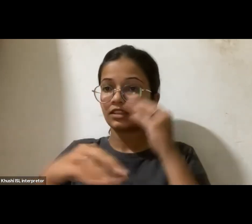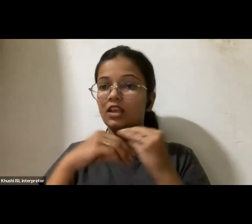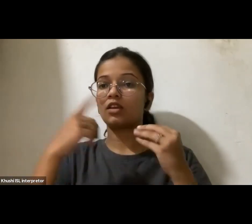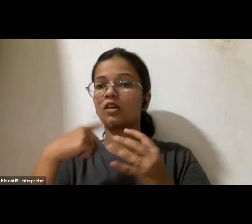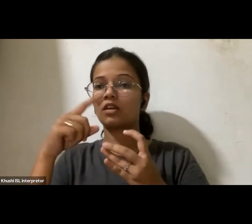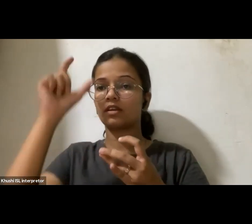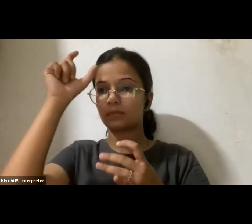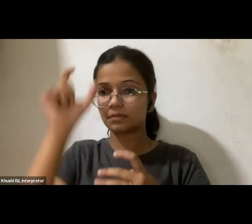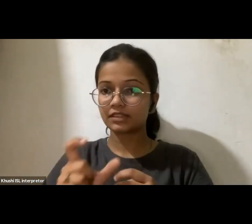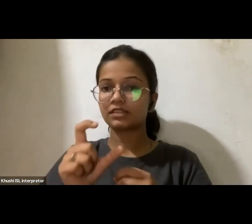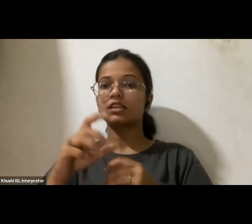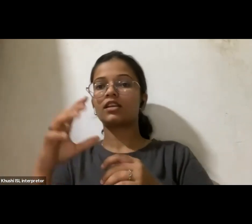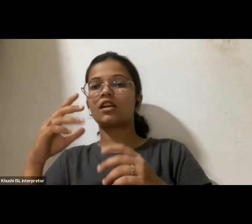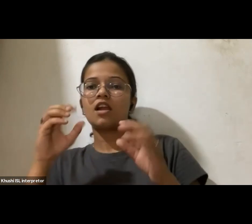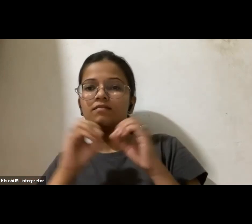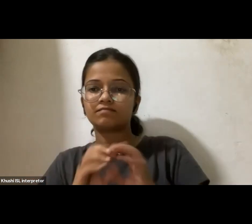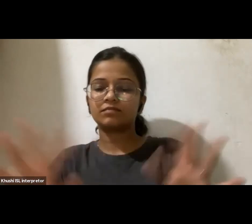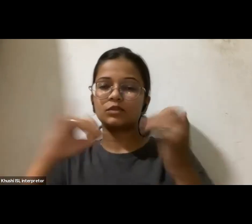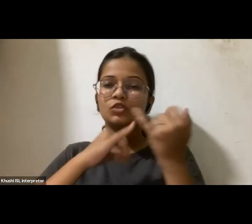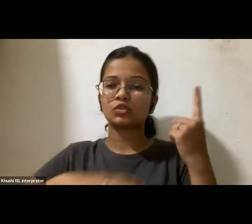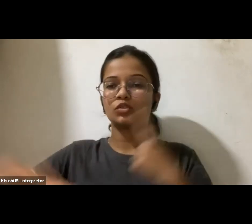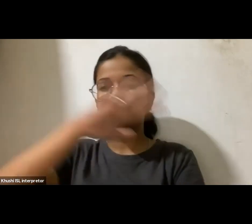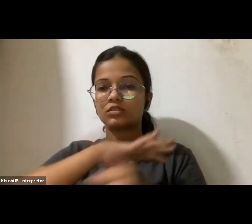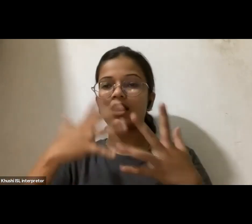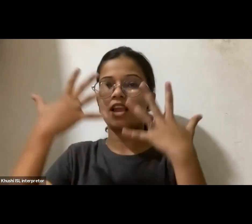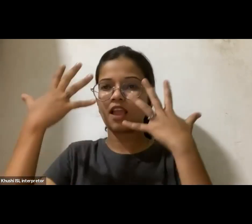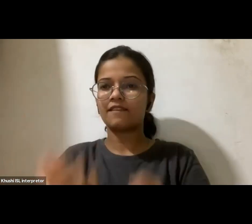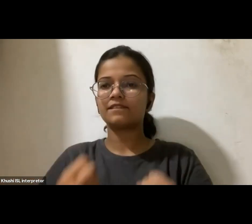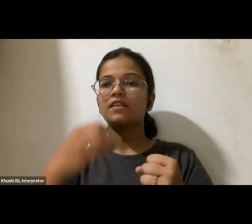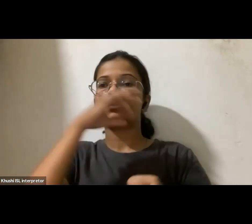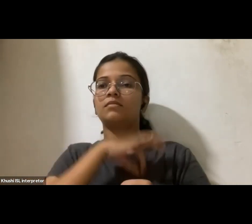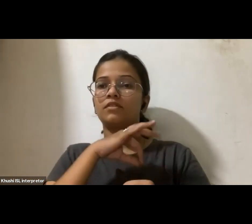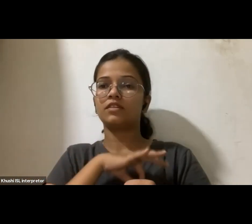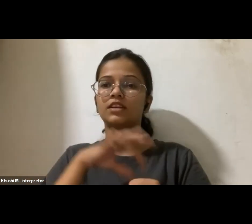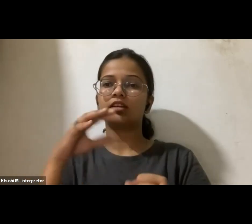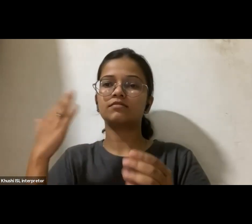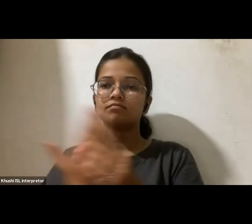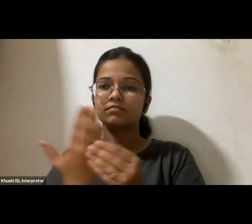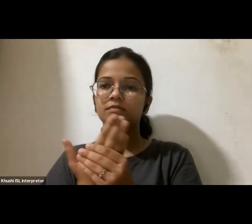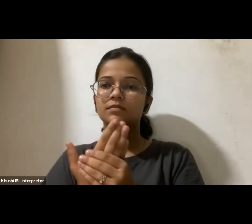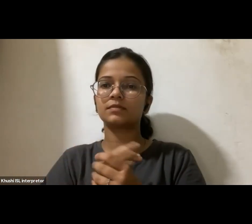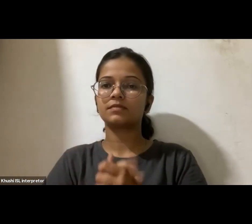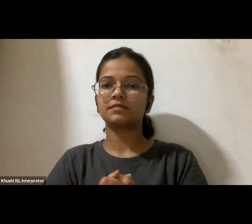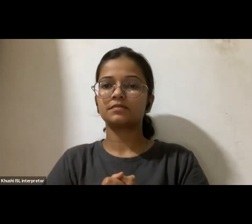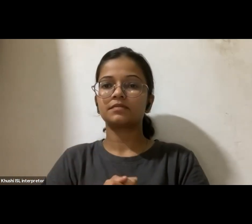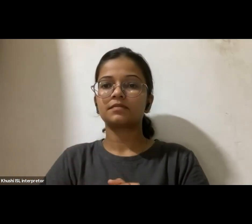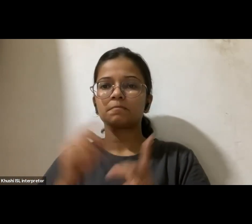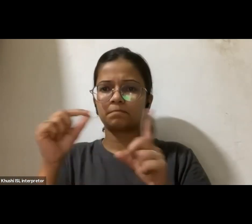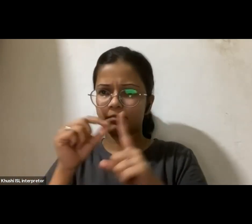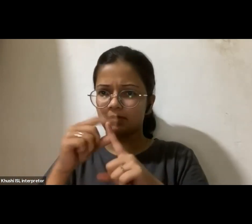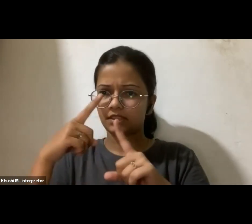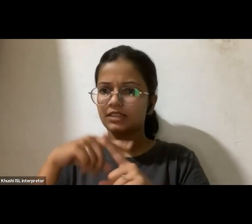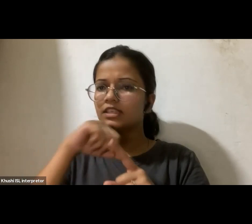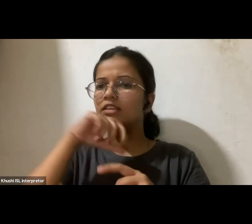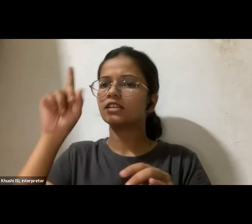views on crowdsourced social media pages that have gained recognition due to their curation